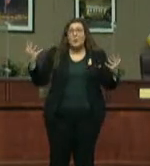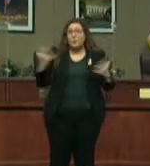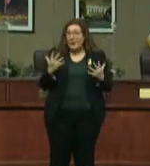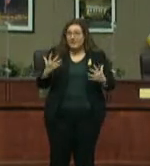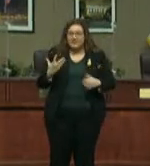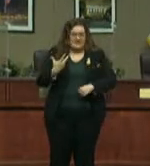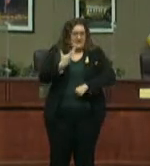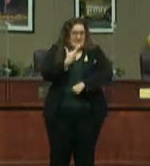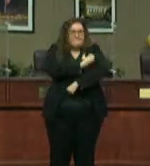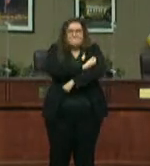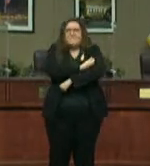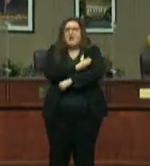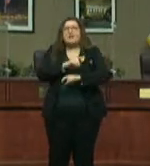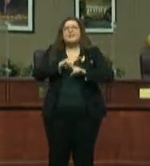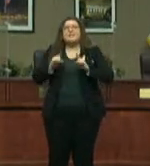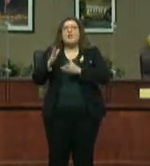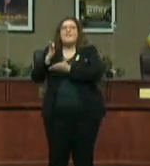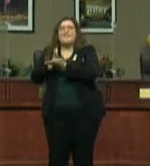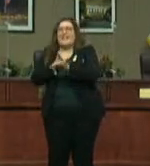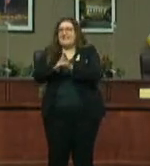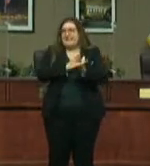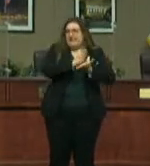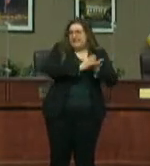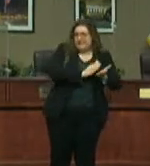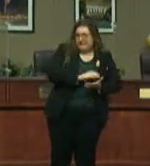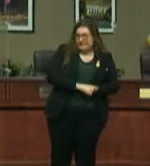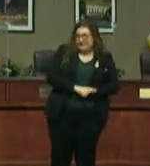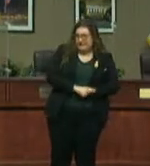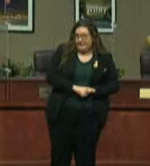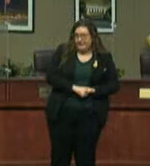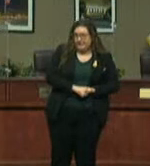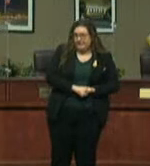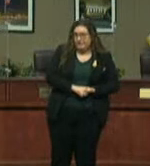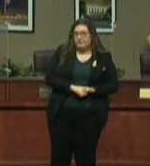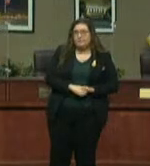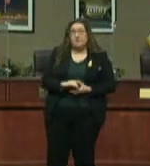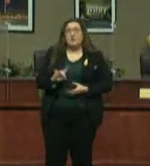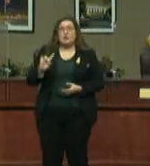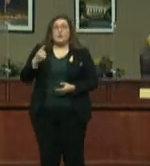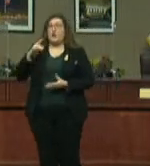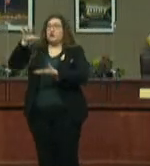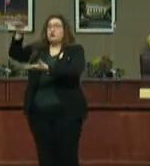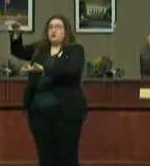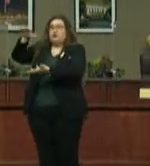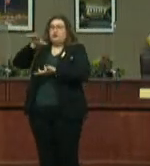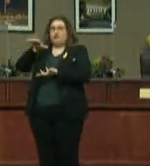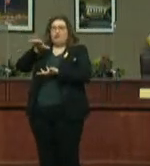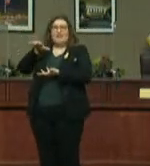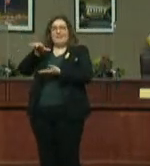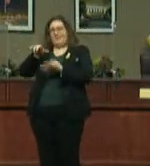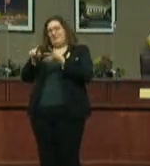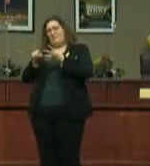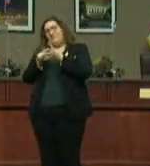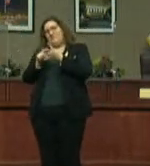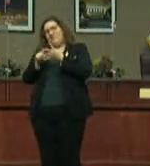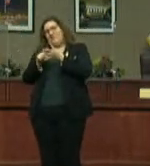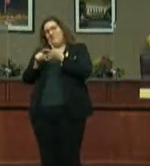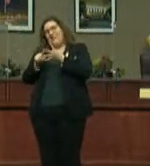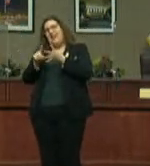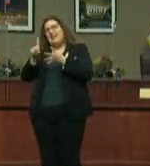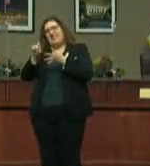in different phases. We could receive the first shipment in the second half of December, maybe even the